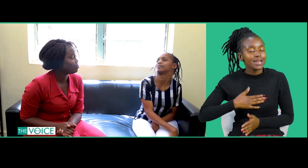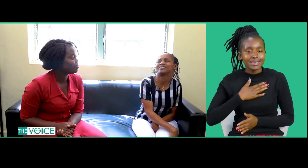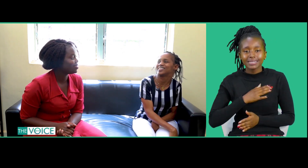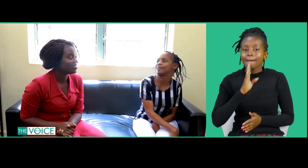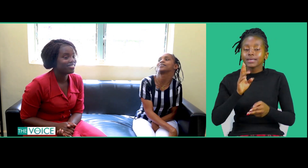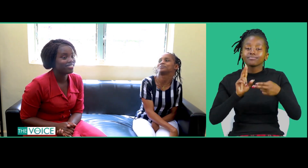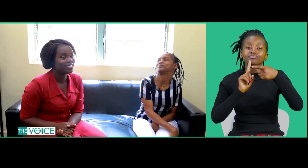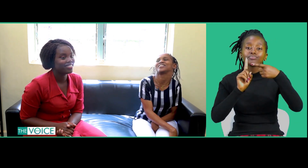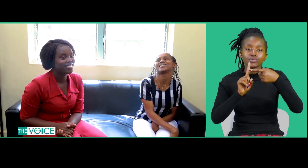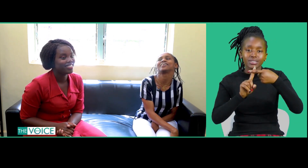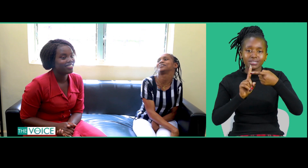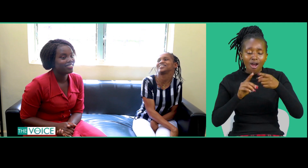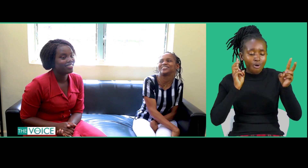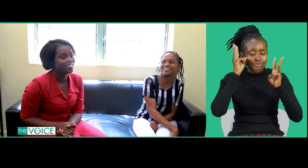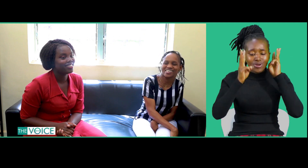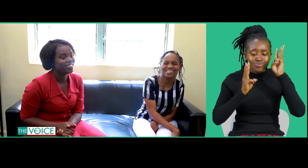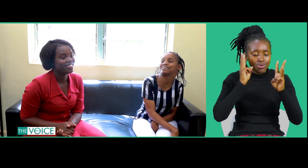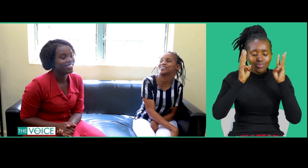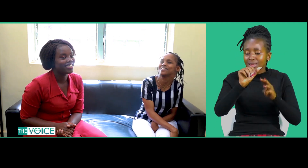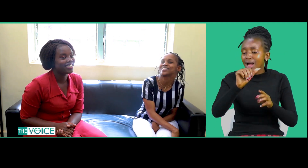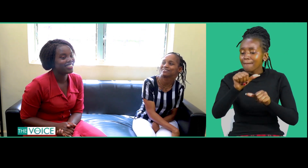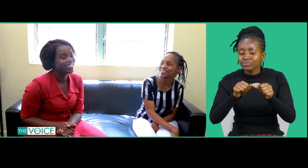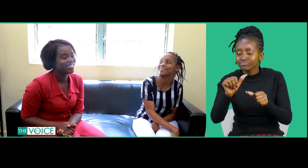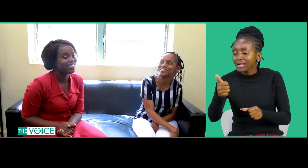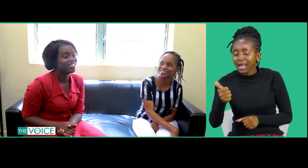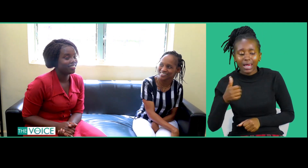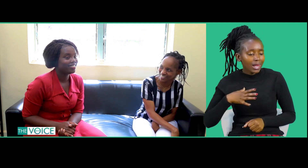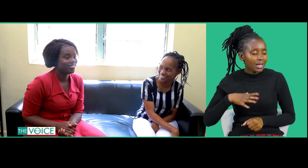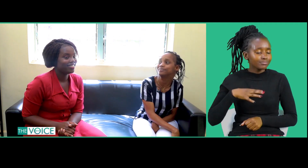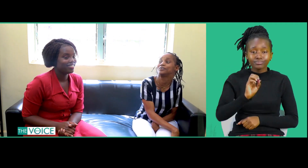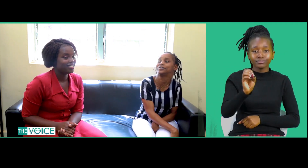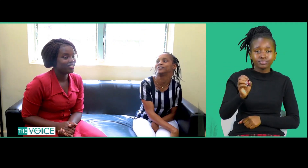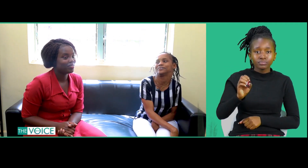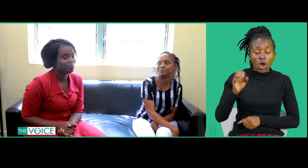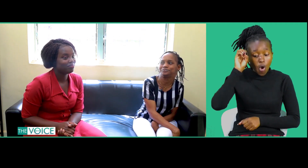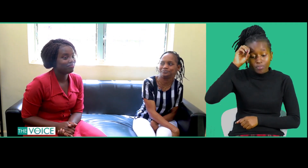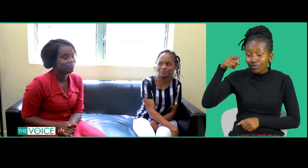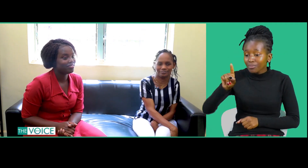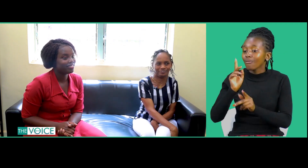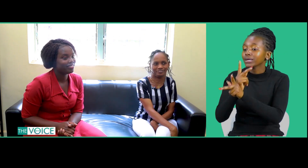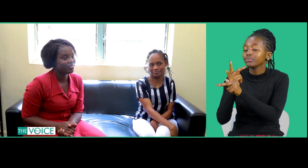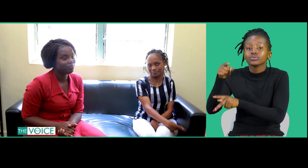worry what people think about you. Let them think whatever they want to think, and be you.